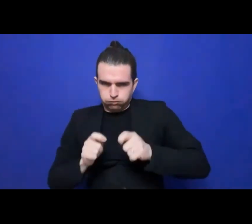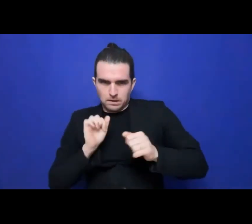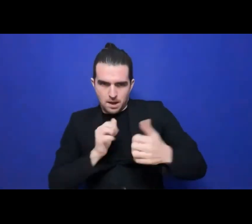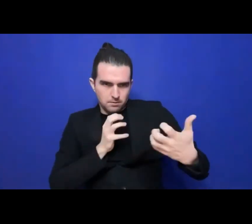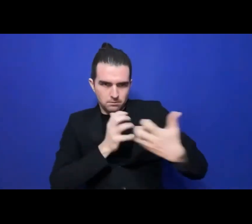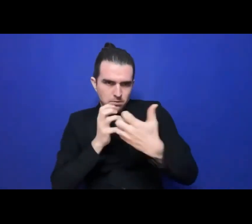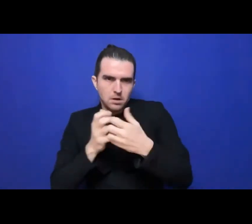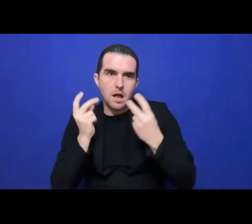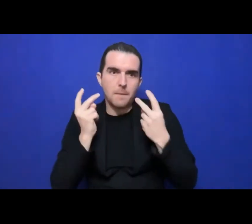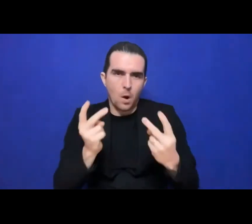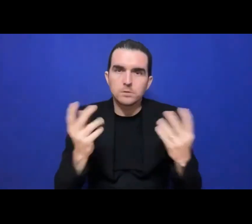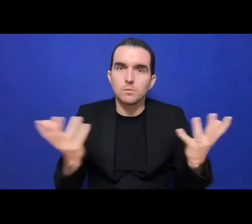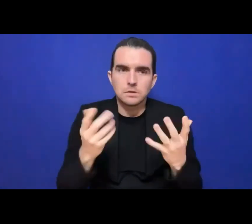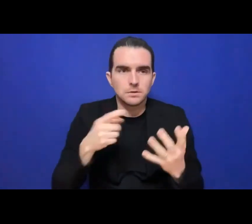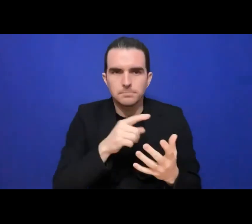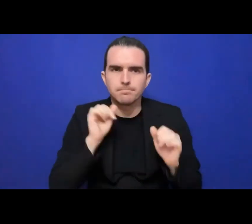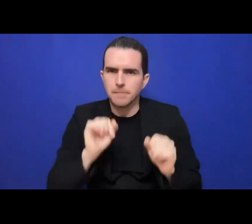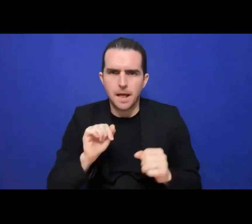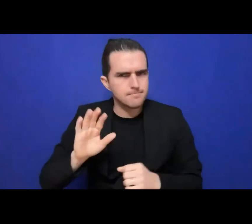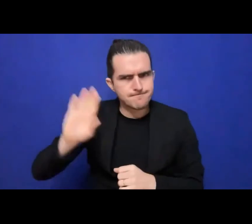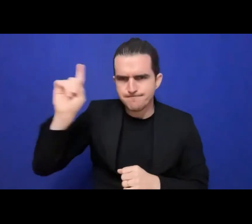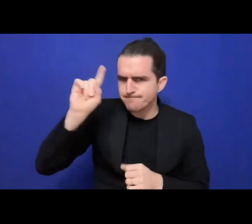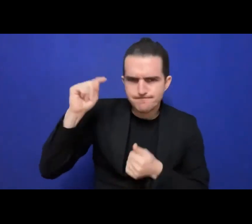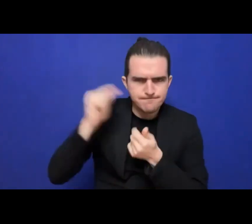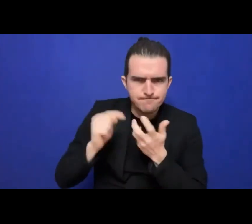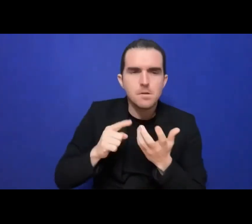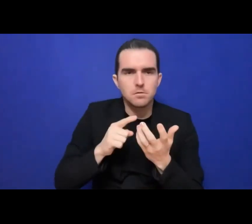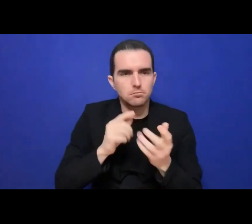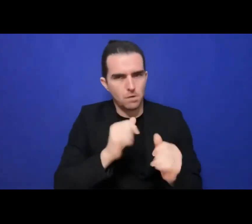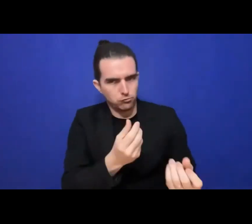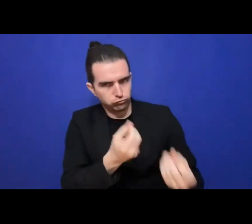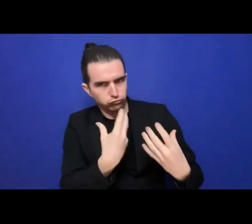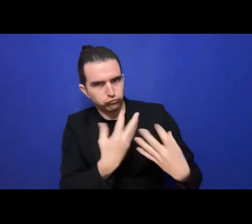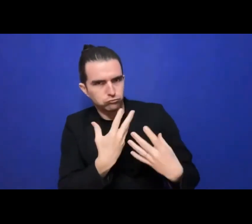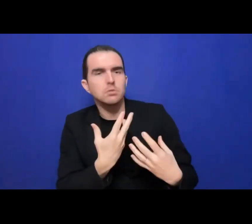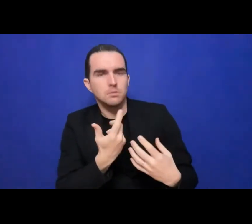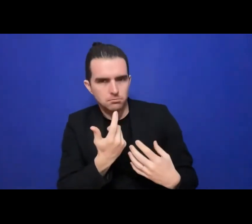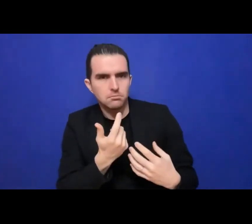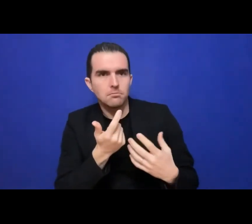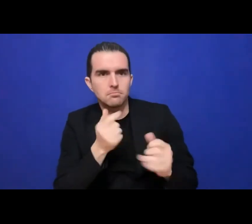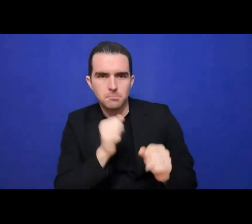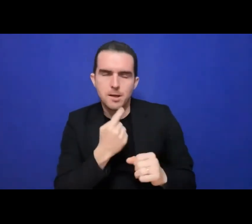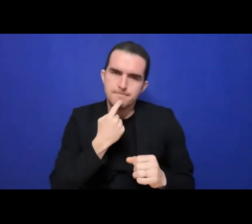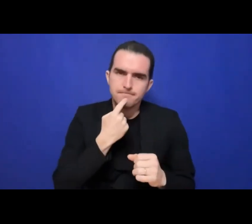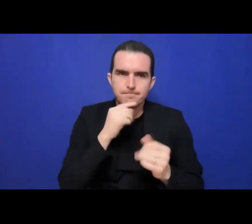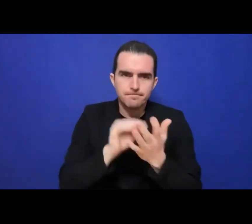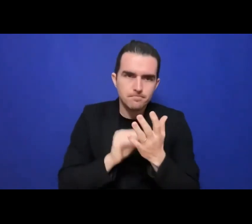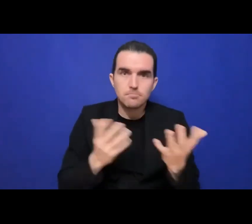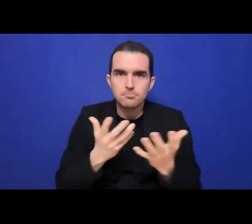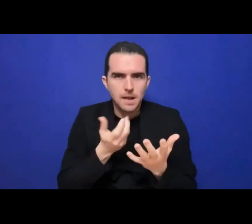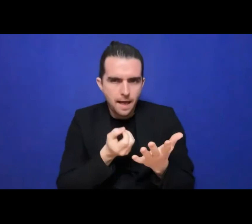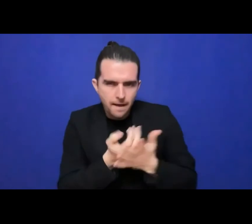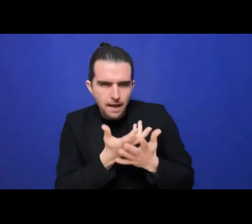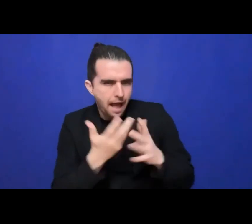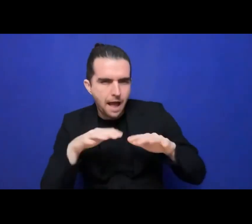advice or their responses regarding how UHC is, and that can also be accessed by the decision makers so that it